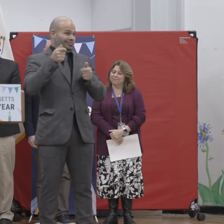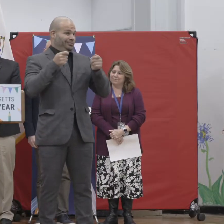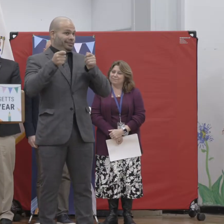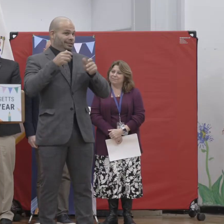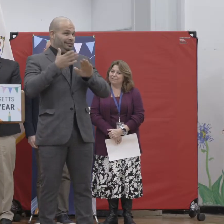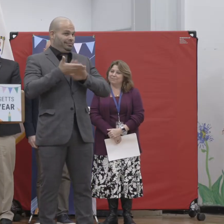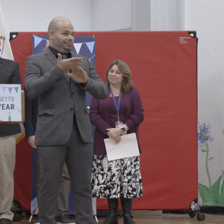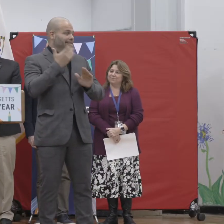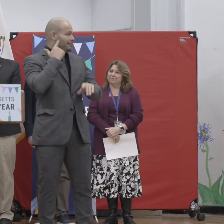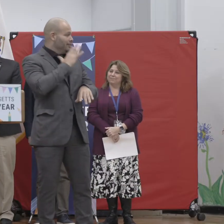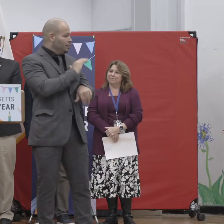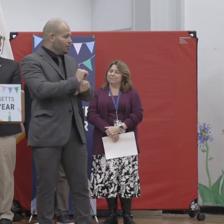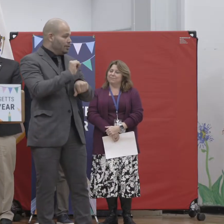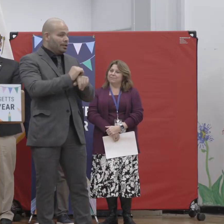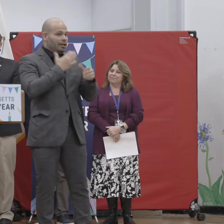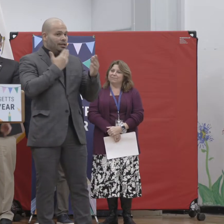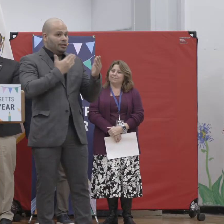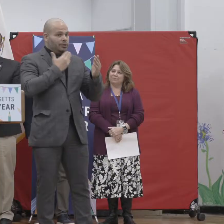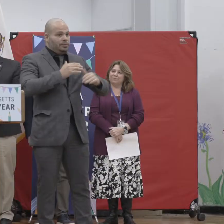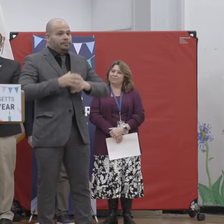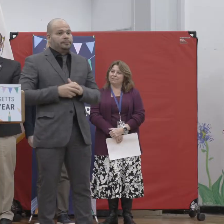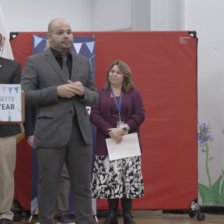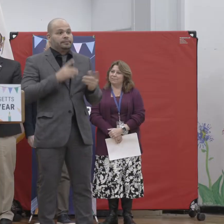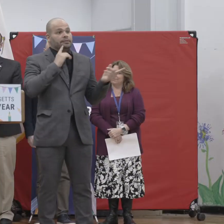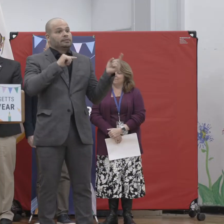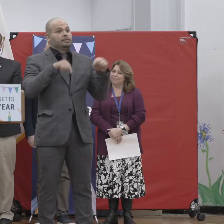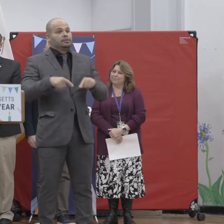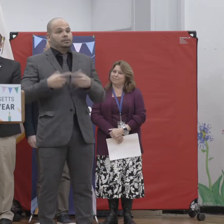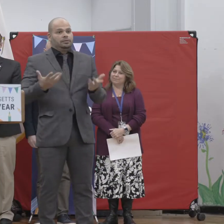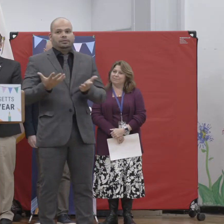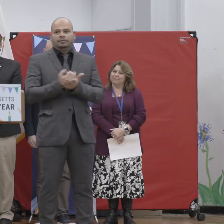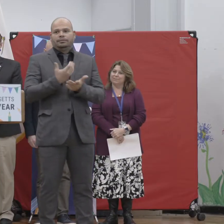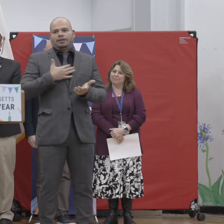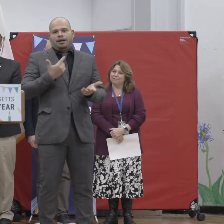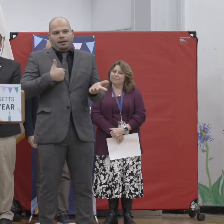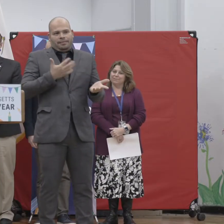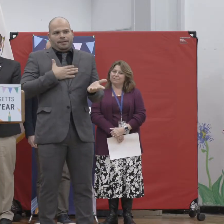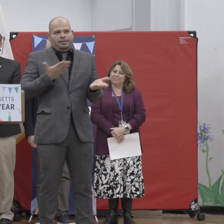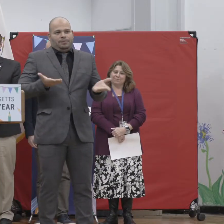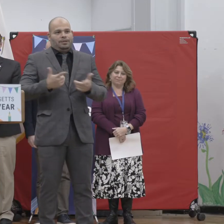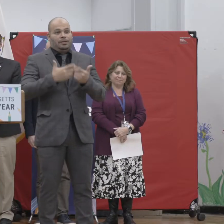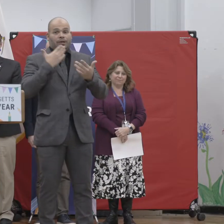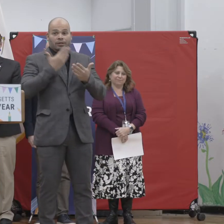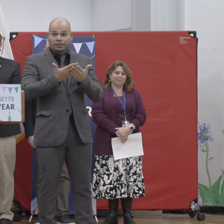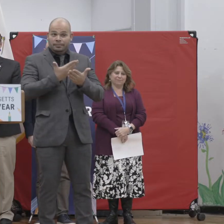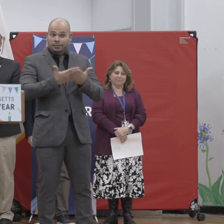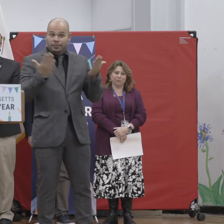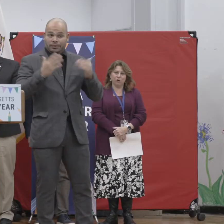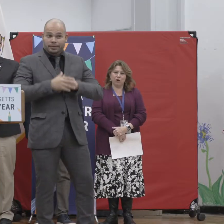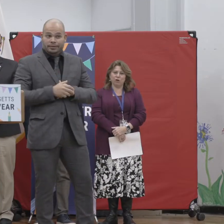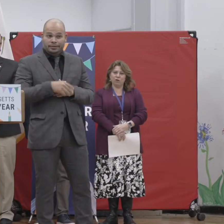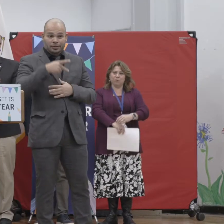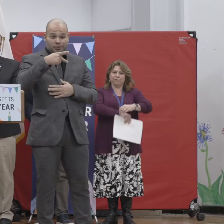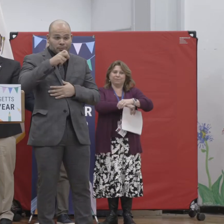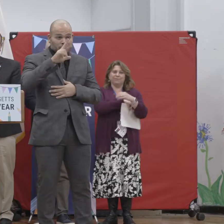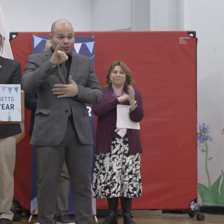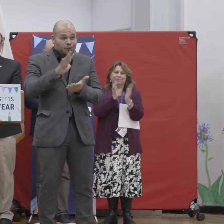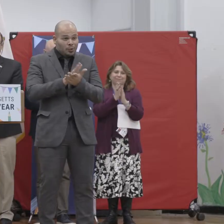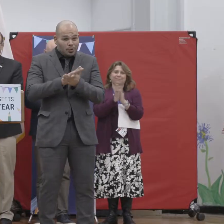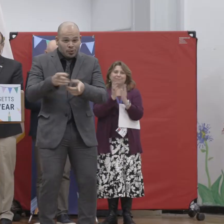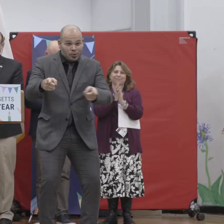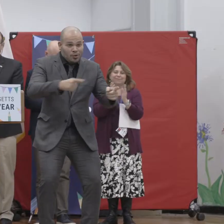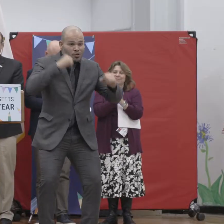with you and your team. And good morning to the Perry School. Go Sharks!